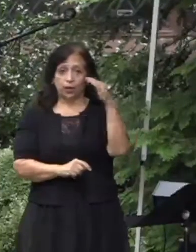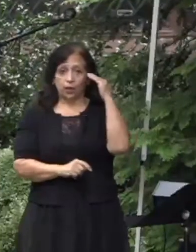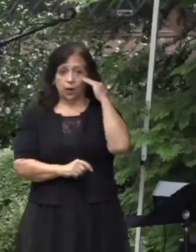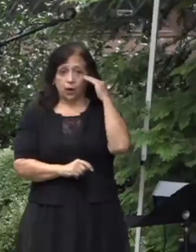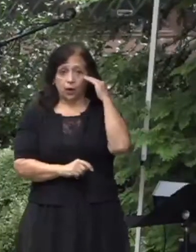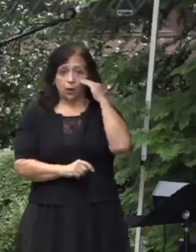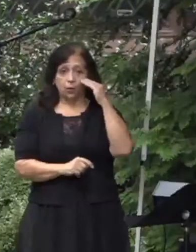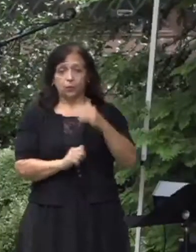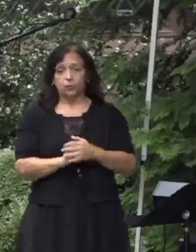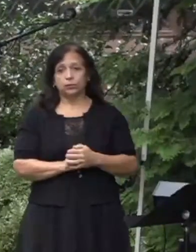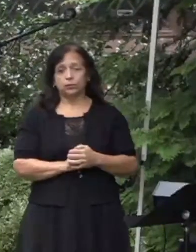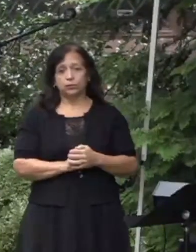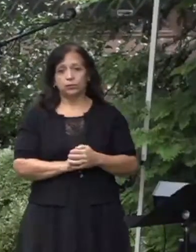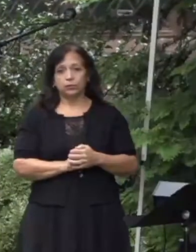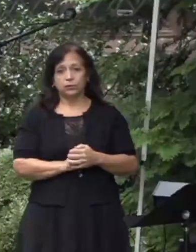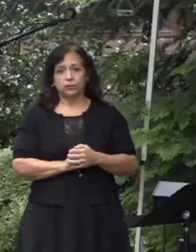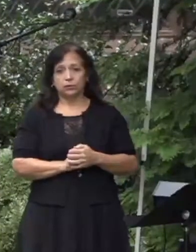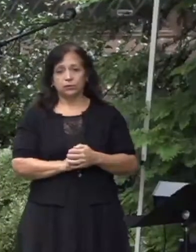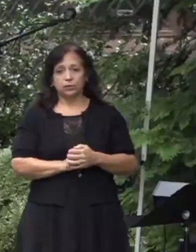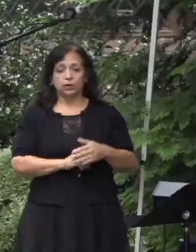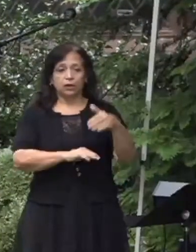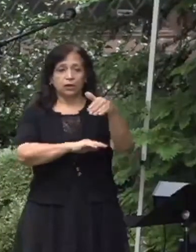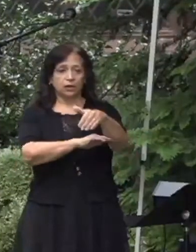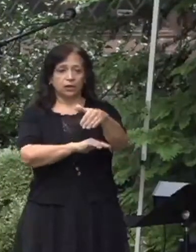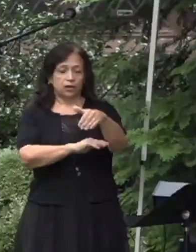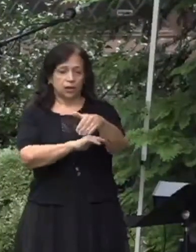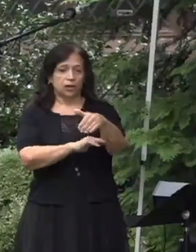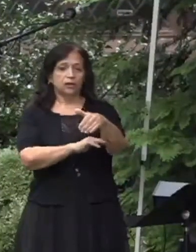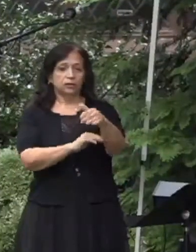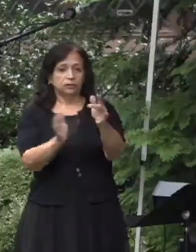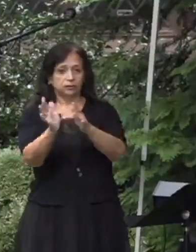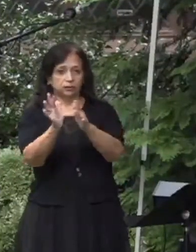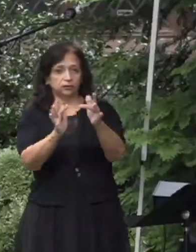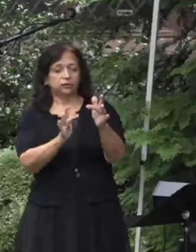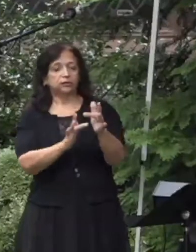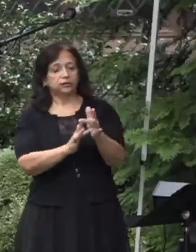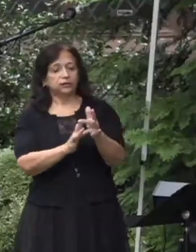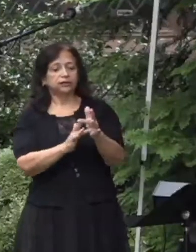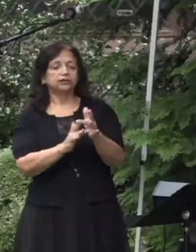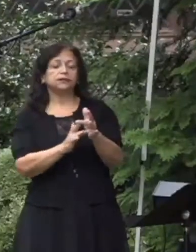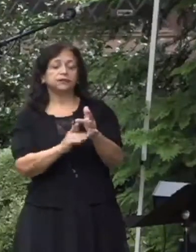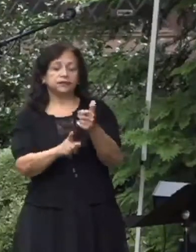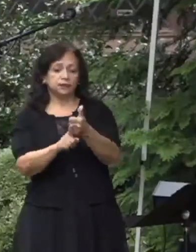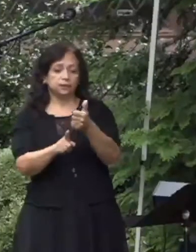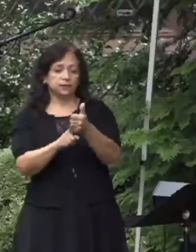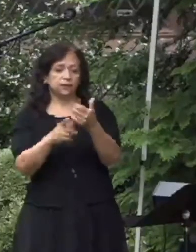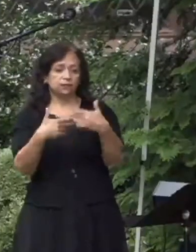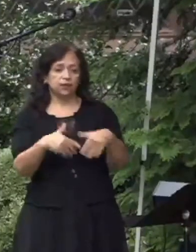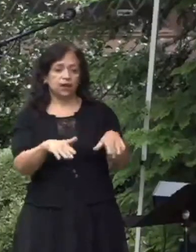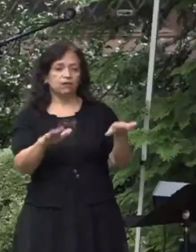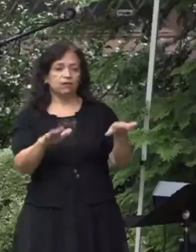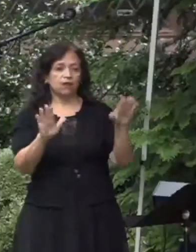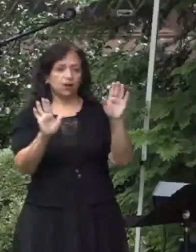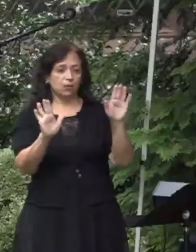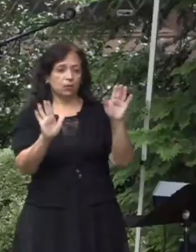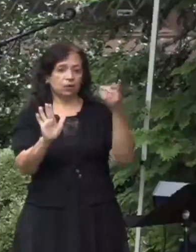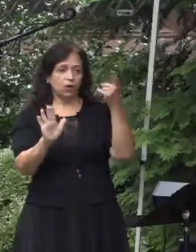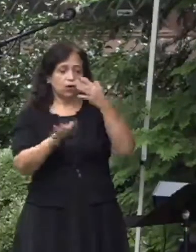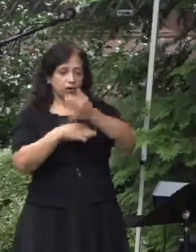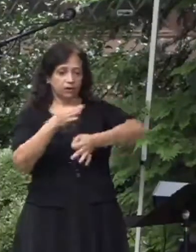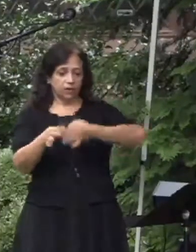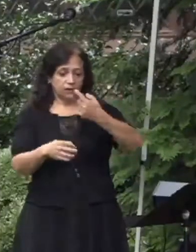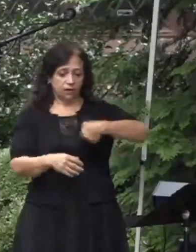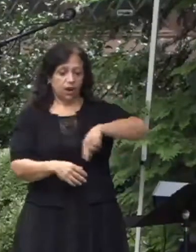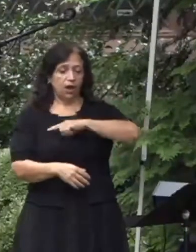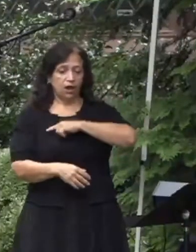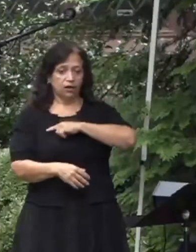we know that on the night that Jesus gave himself up for us,